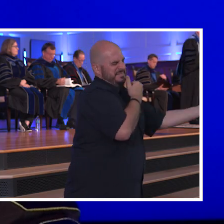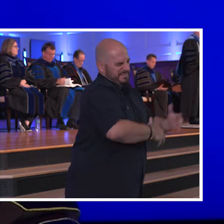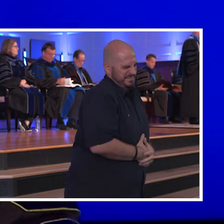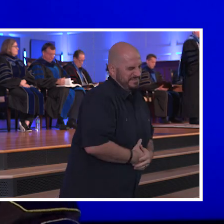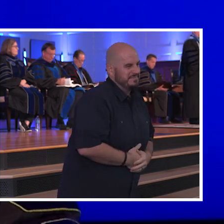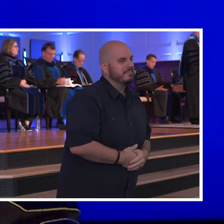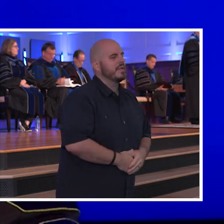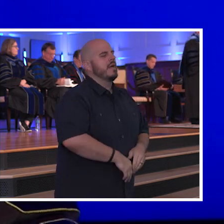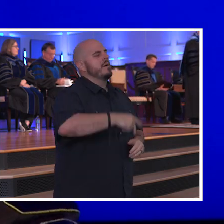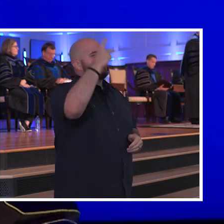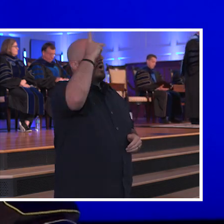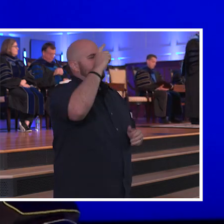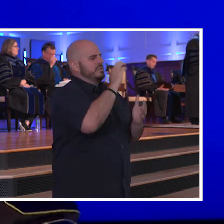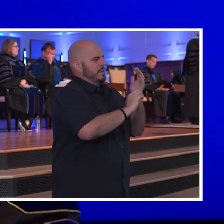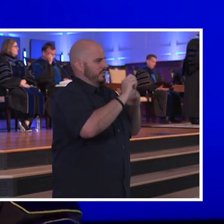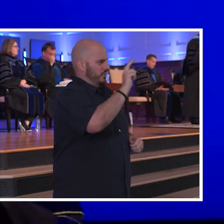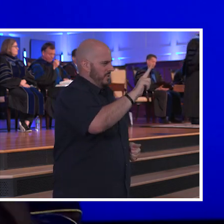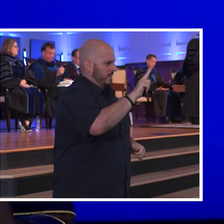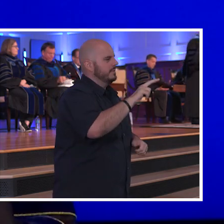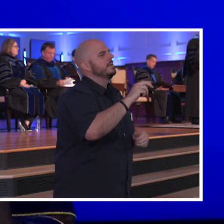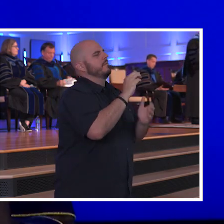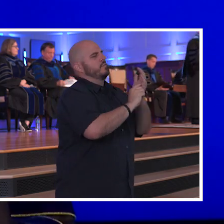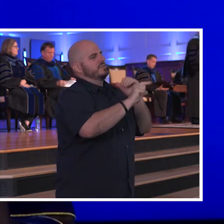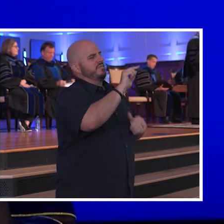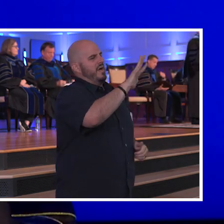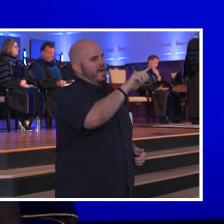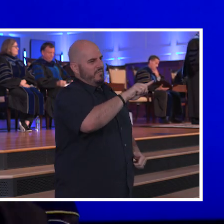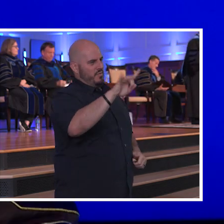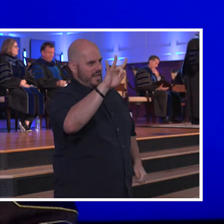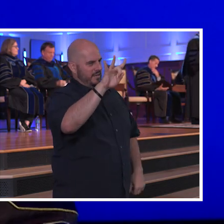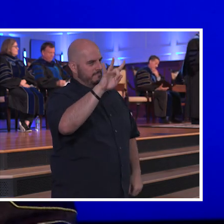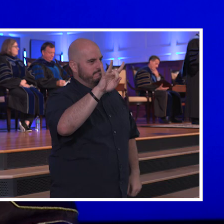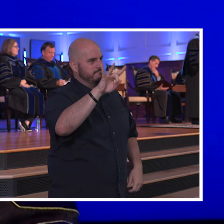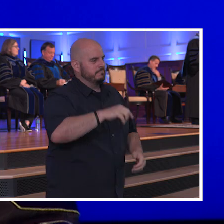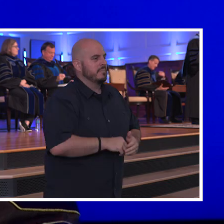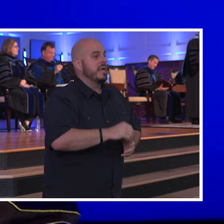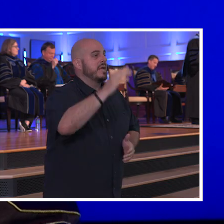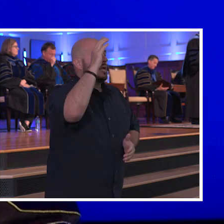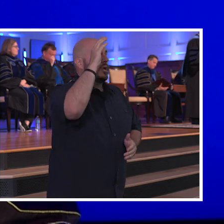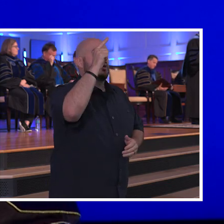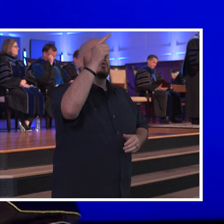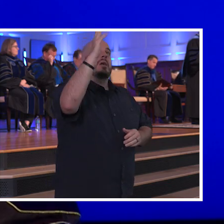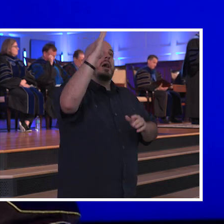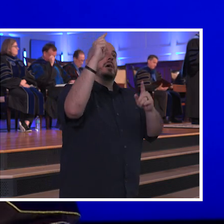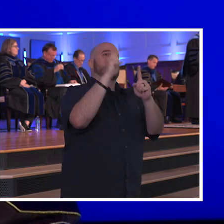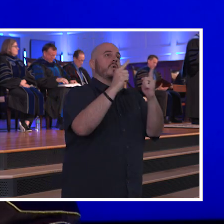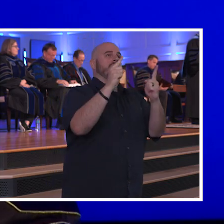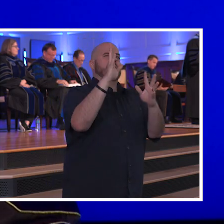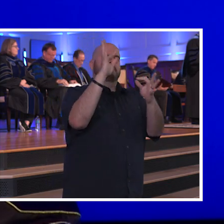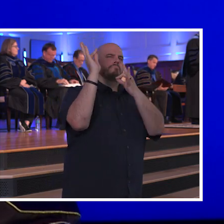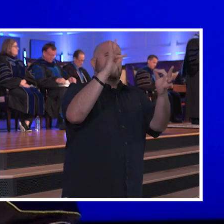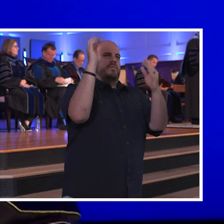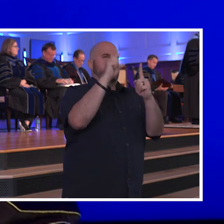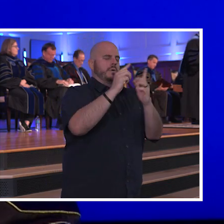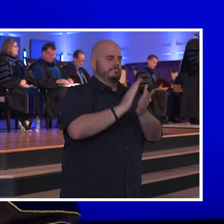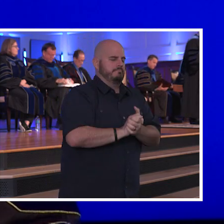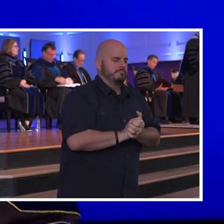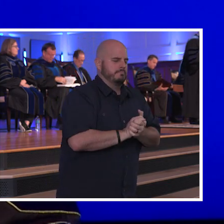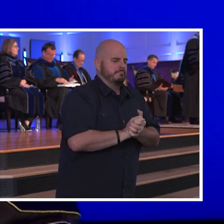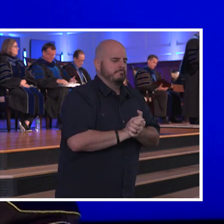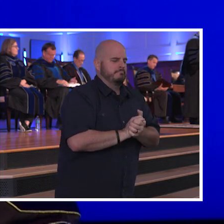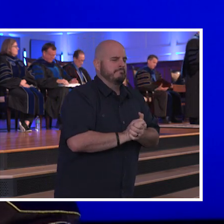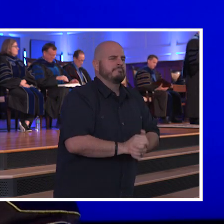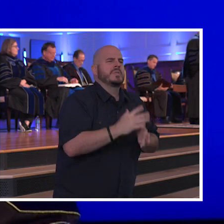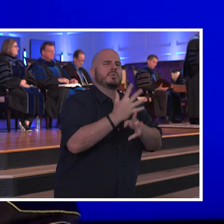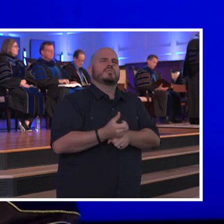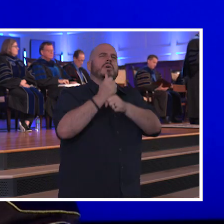3, verse 5 through verse 8, hear the word of God's inerrant word. Trust in the Lord with all your